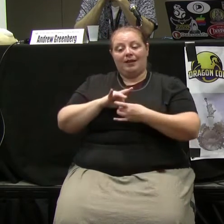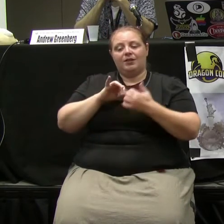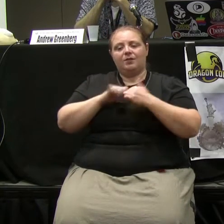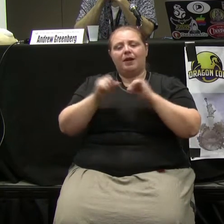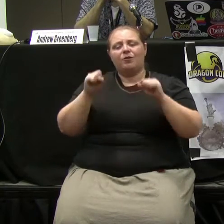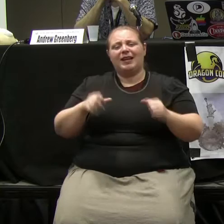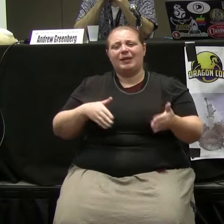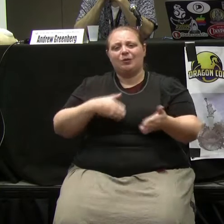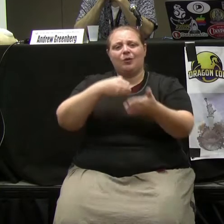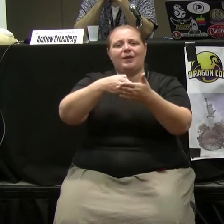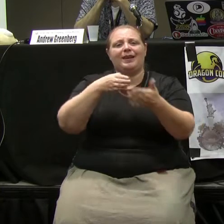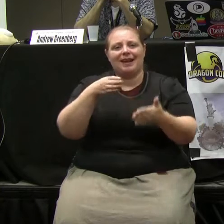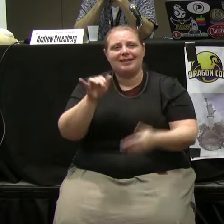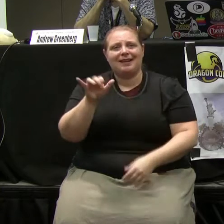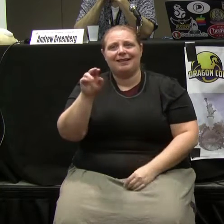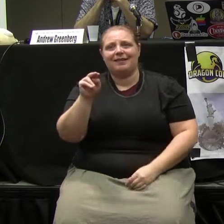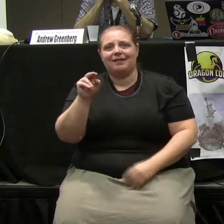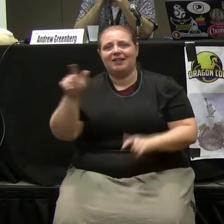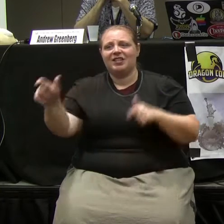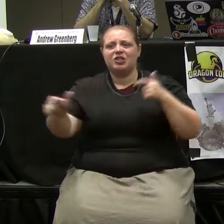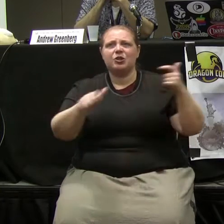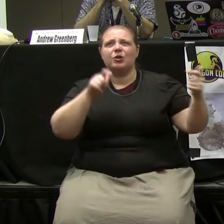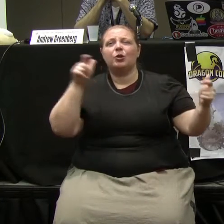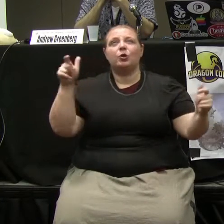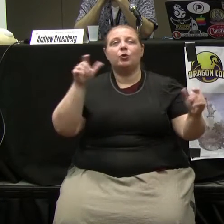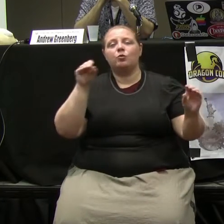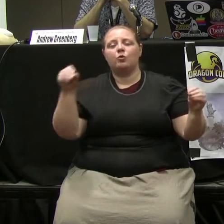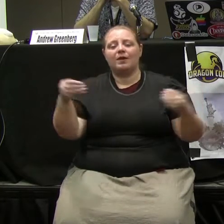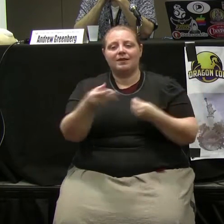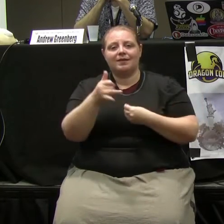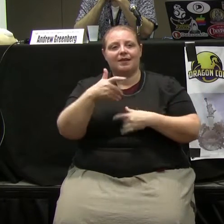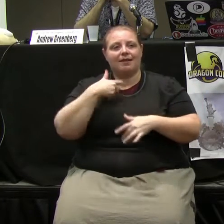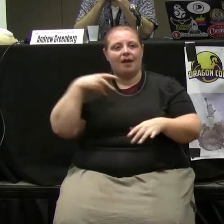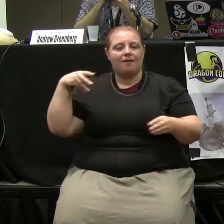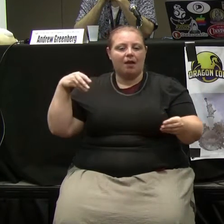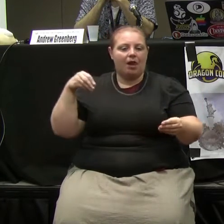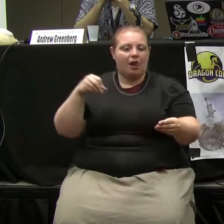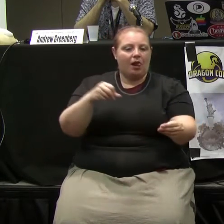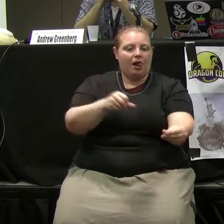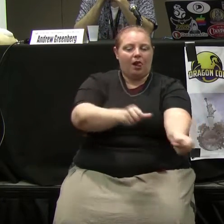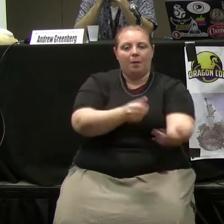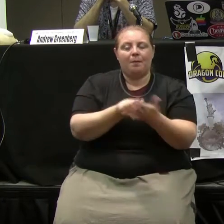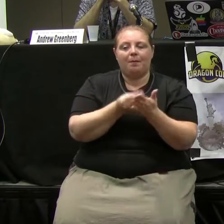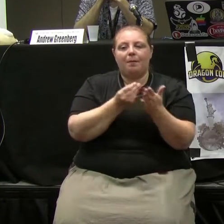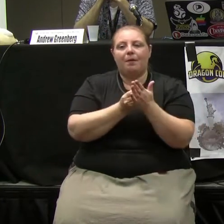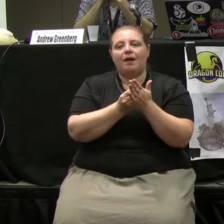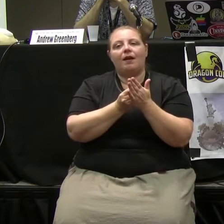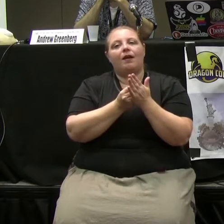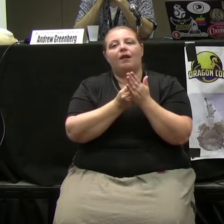combat those organizations that are literally pumping millions of dollars into, you know,